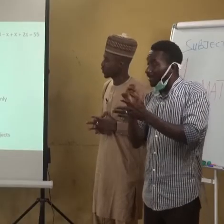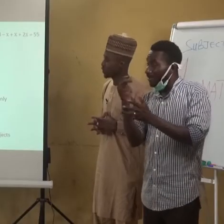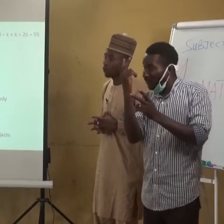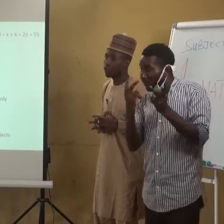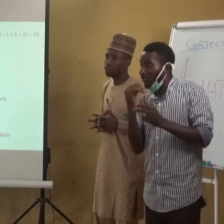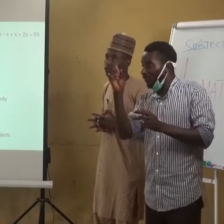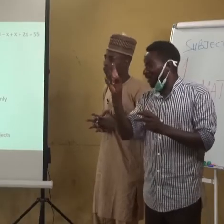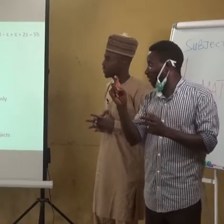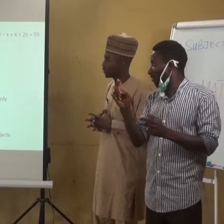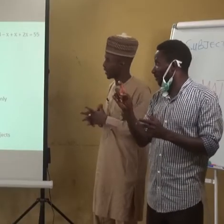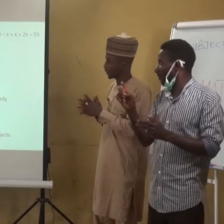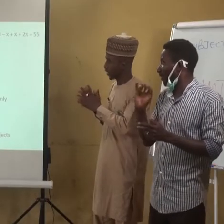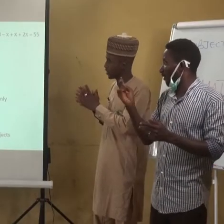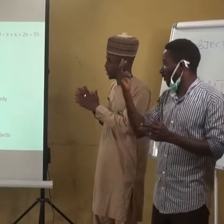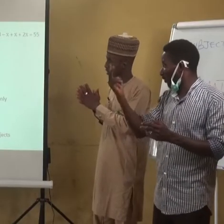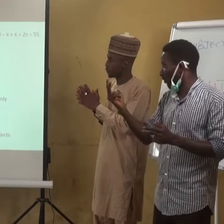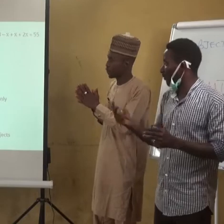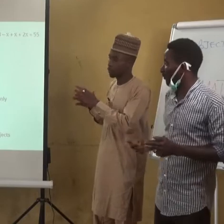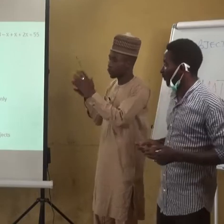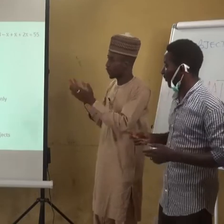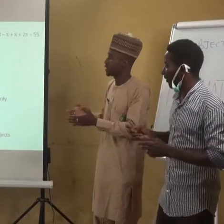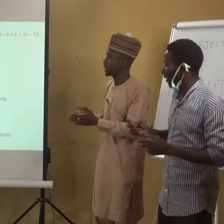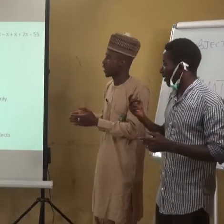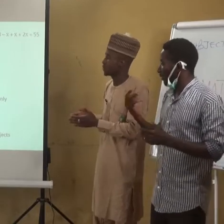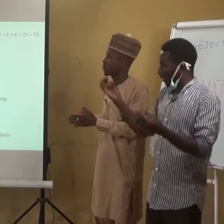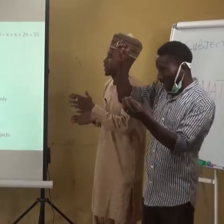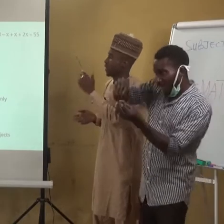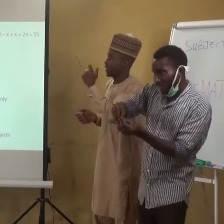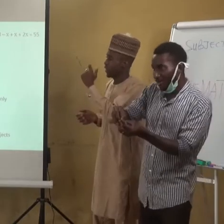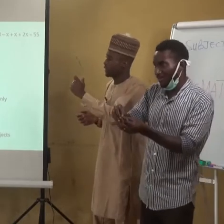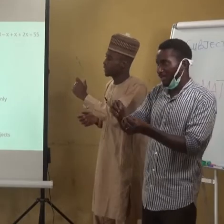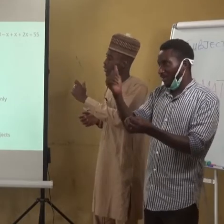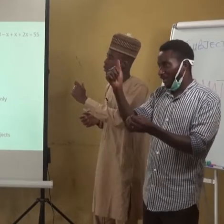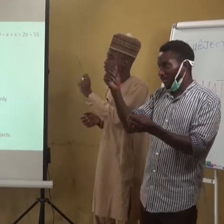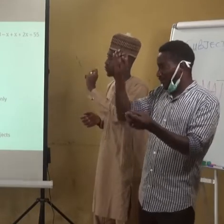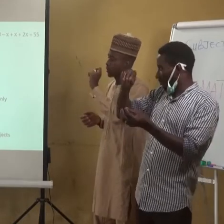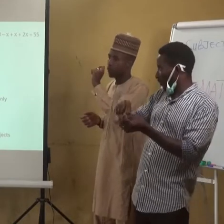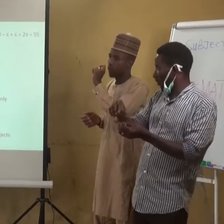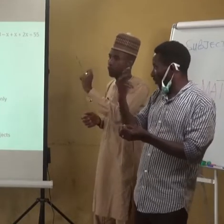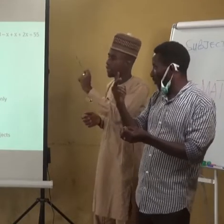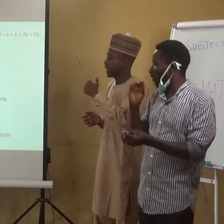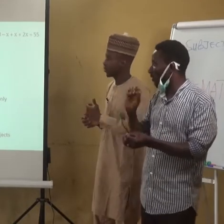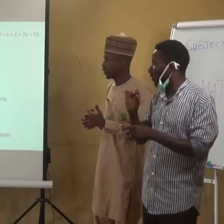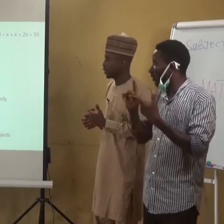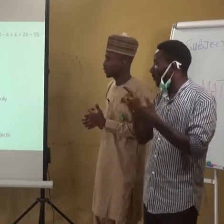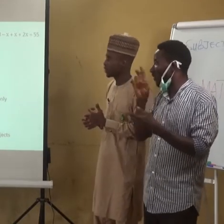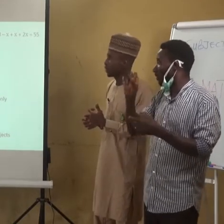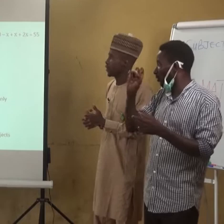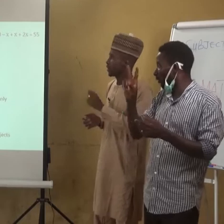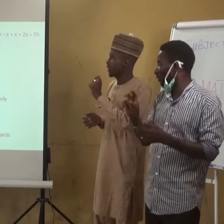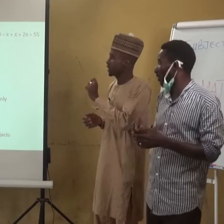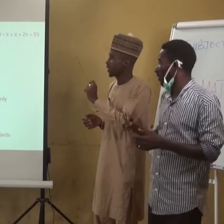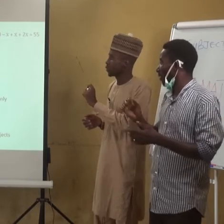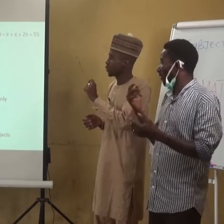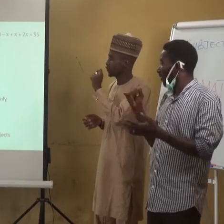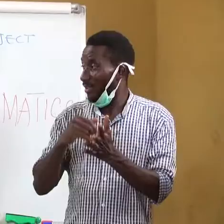Those that study only 2 subjects, you can find it from your Venn diagram. the intersection of P and G,